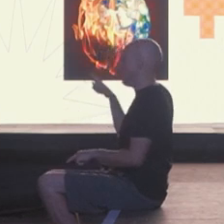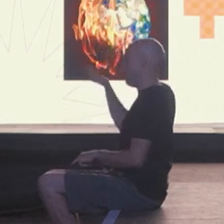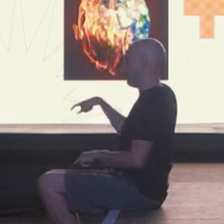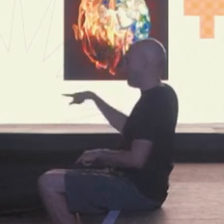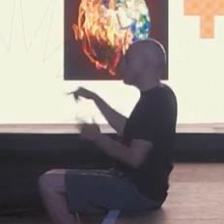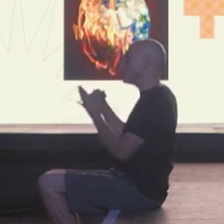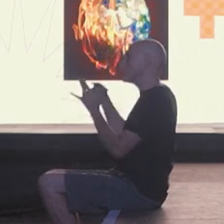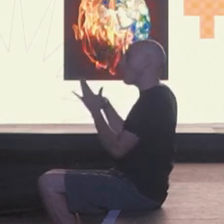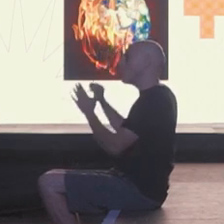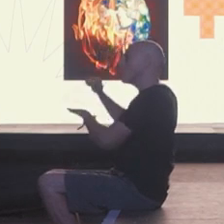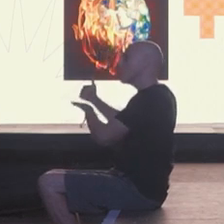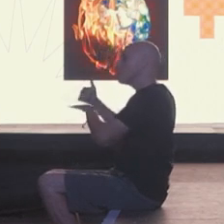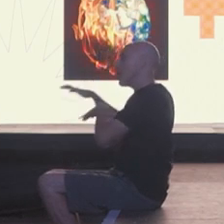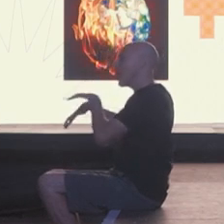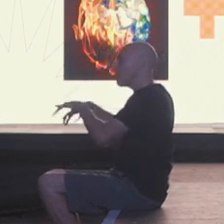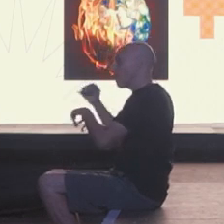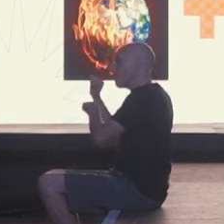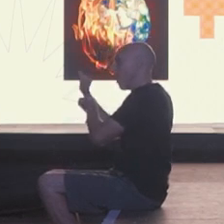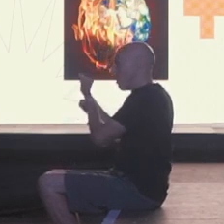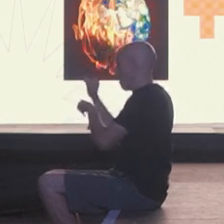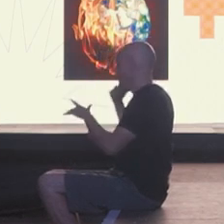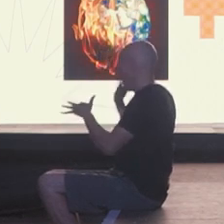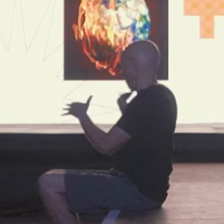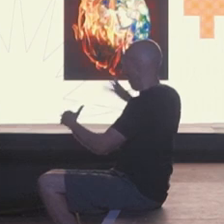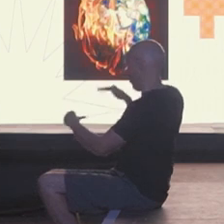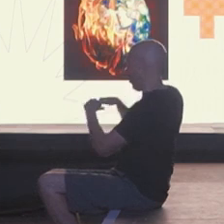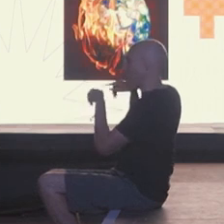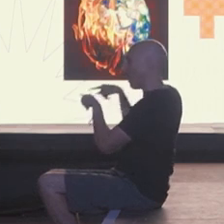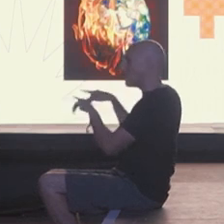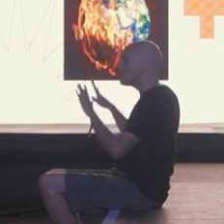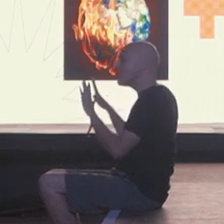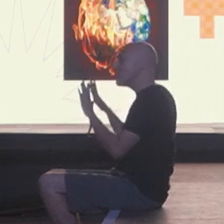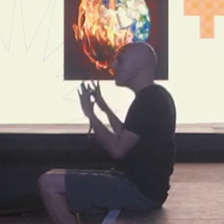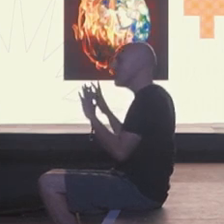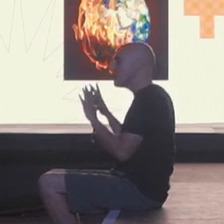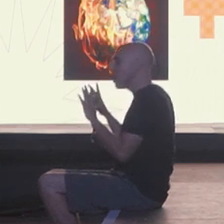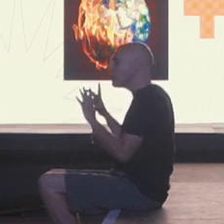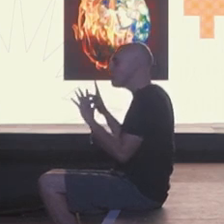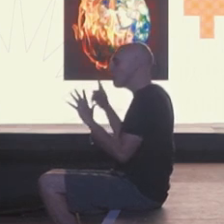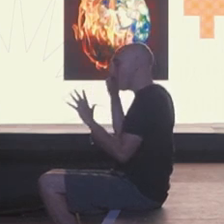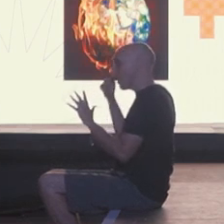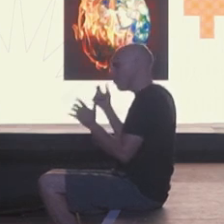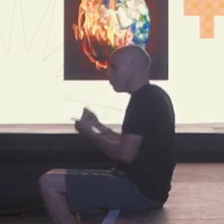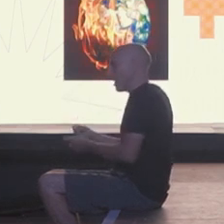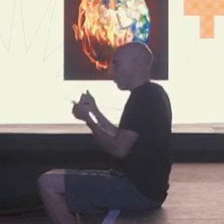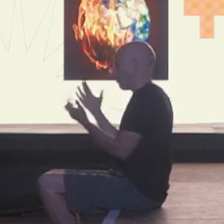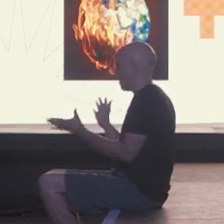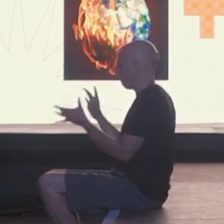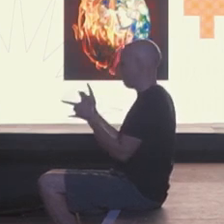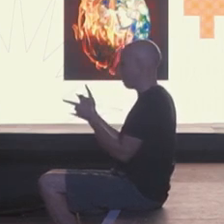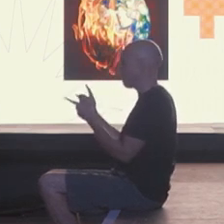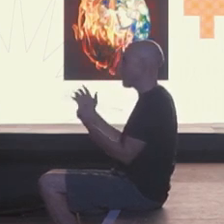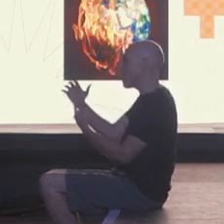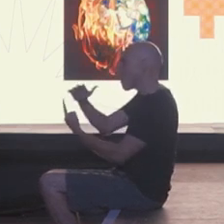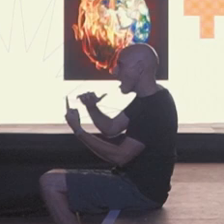we are. But I guess the point of the story is it's a really great marriage of animal rights, but also